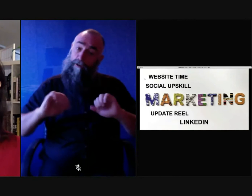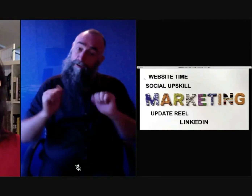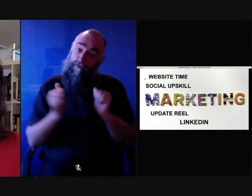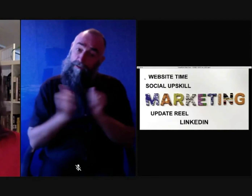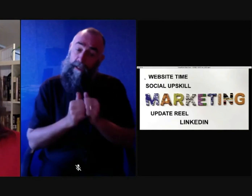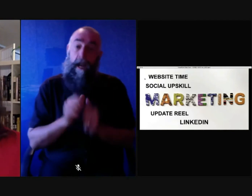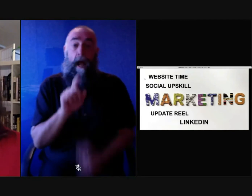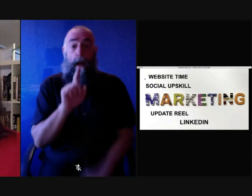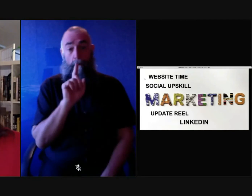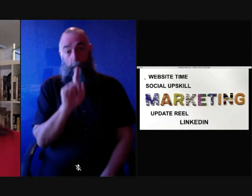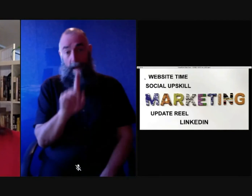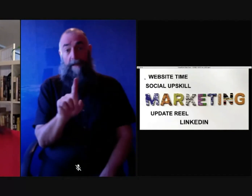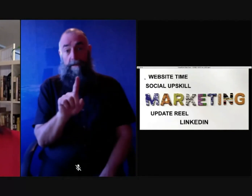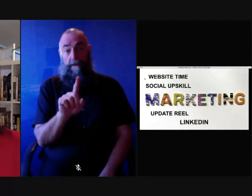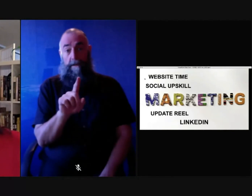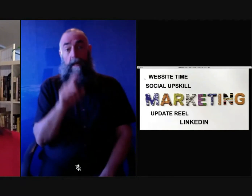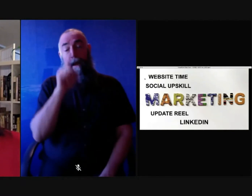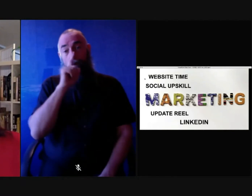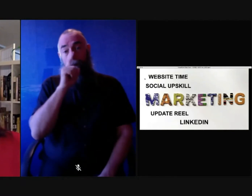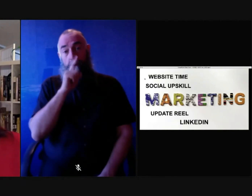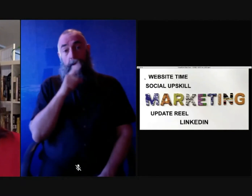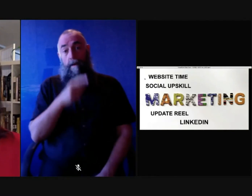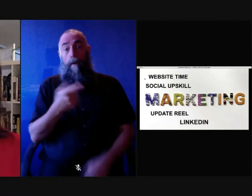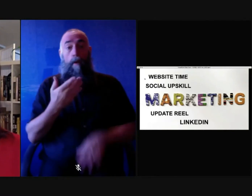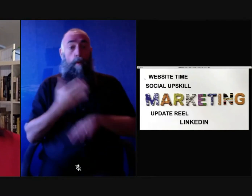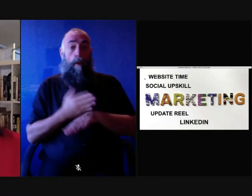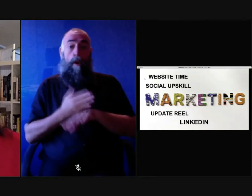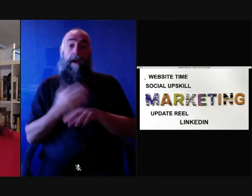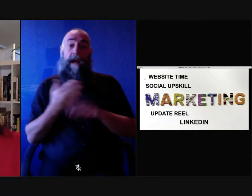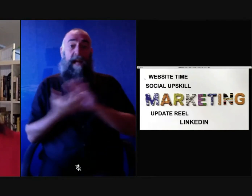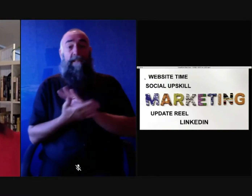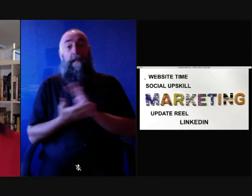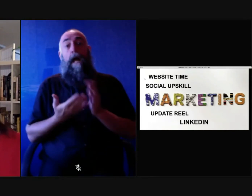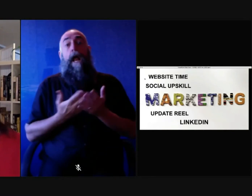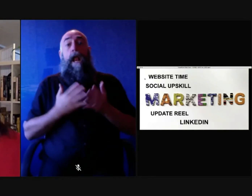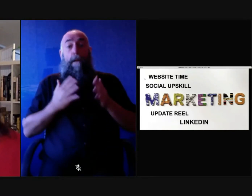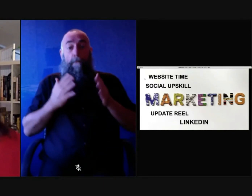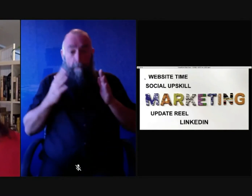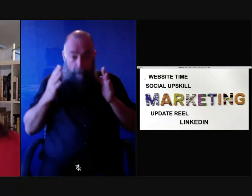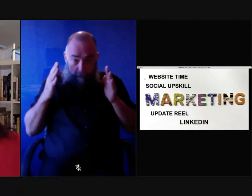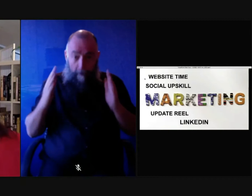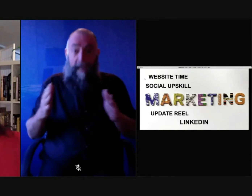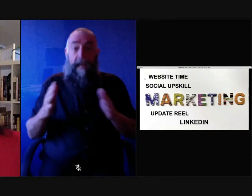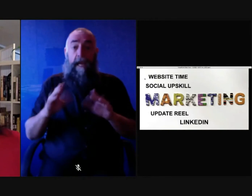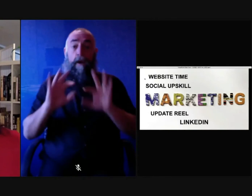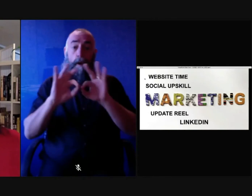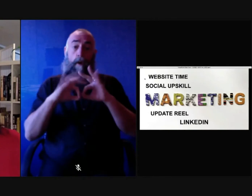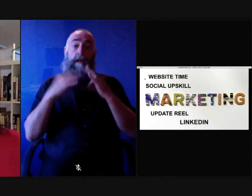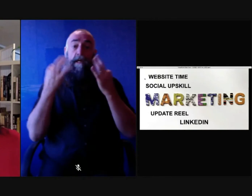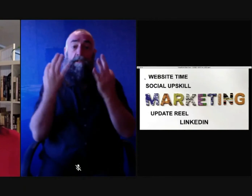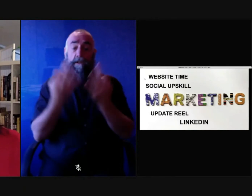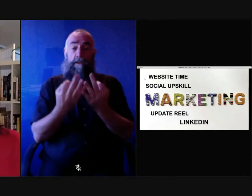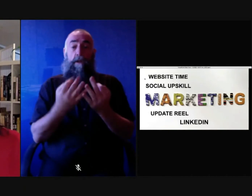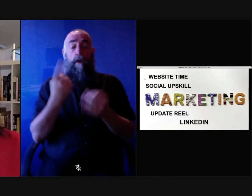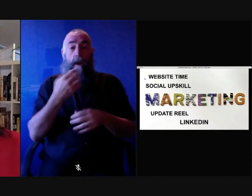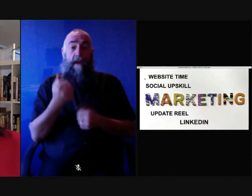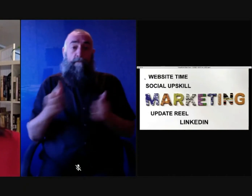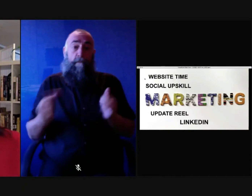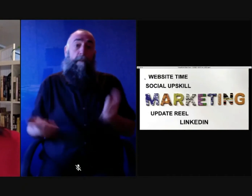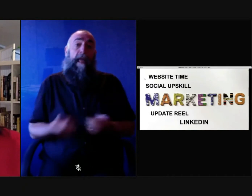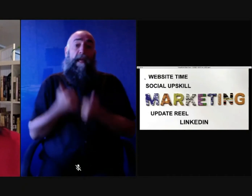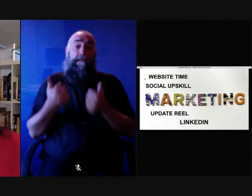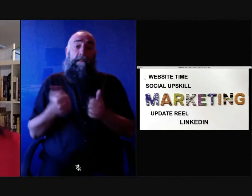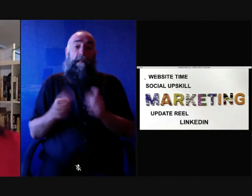of people who work for large organizations who have money. It is full of people who